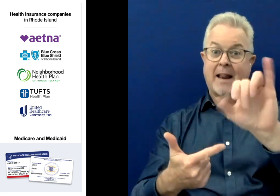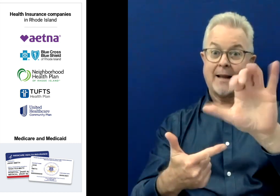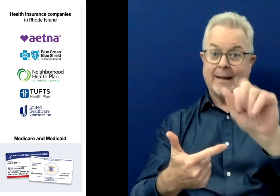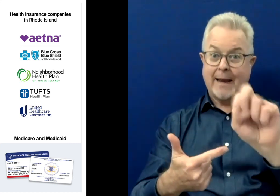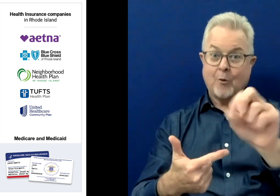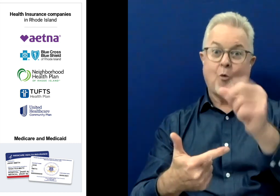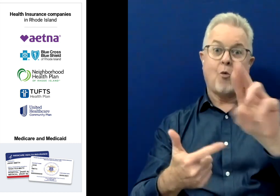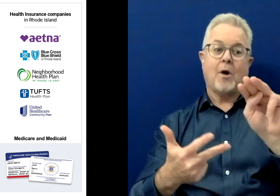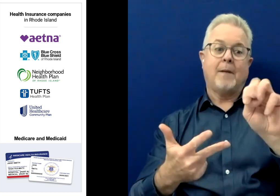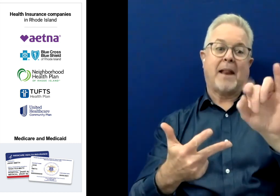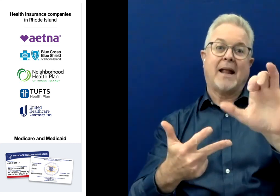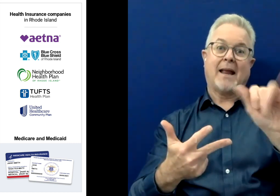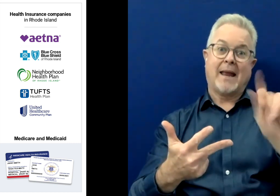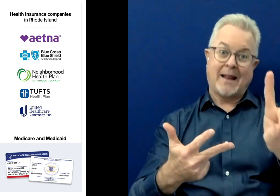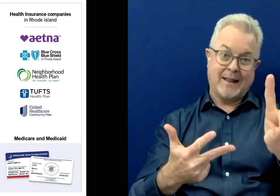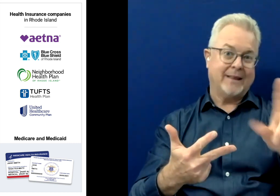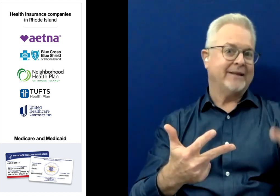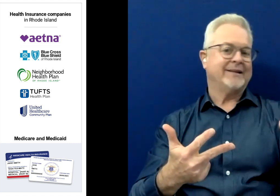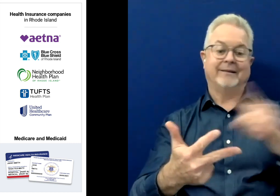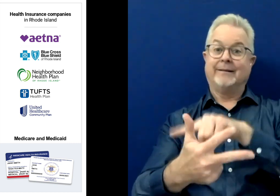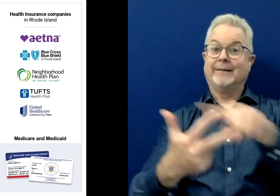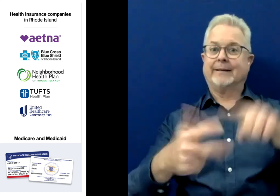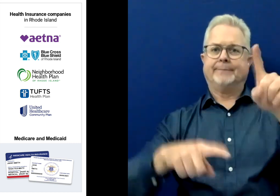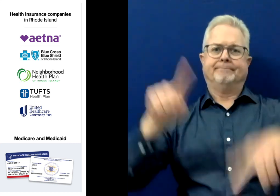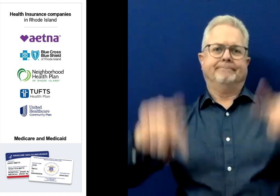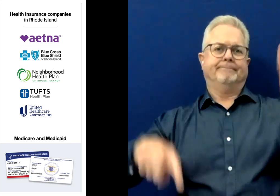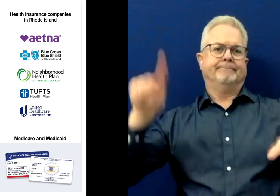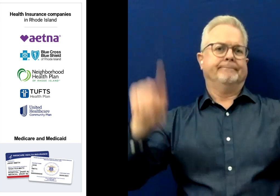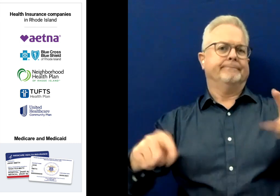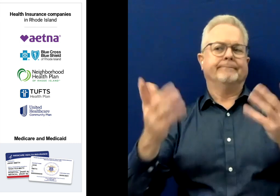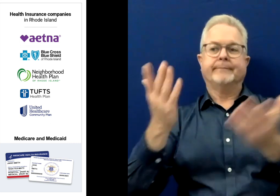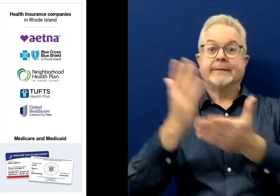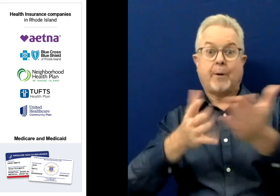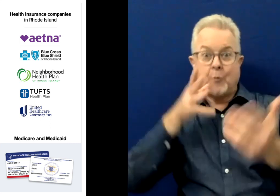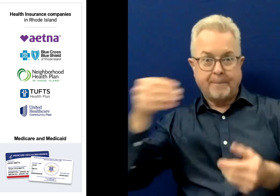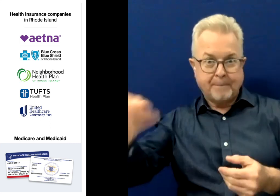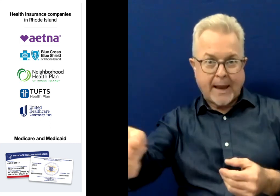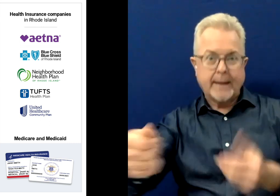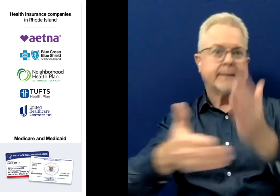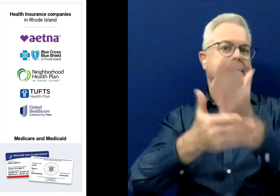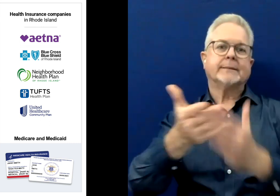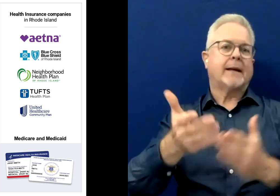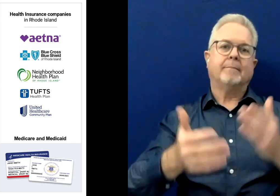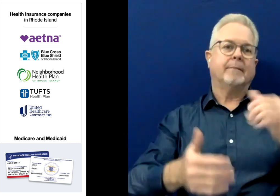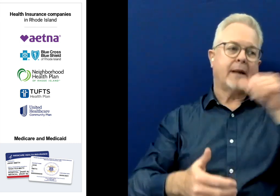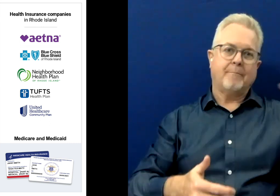insurance company, whether you have your private insurance, Medicare or Medicaid, well, it varies